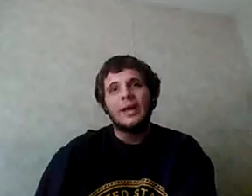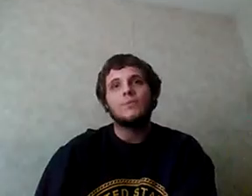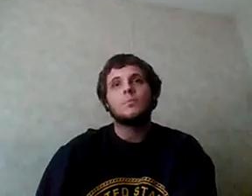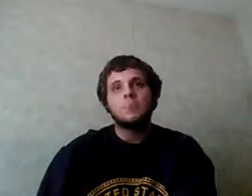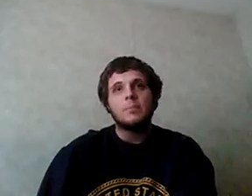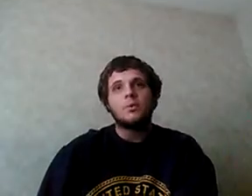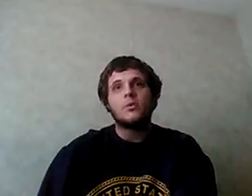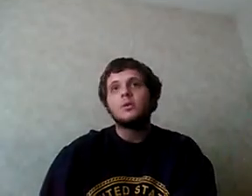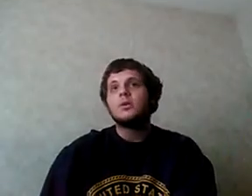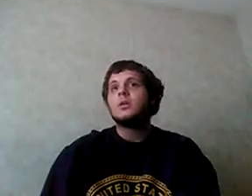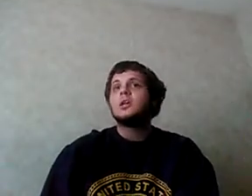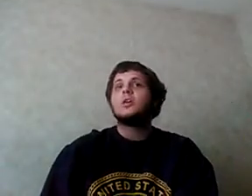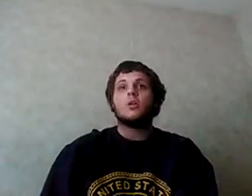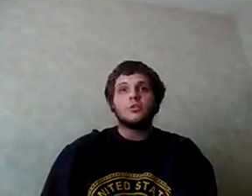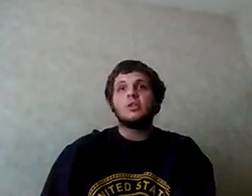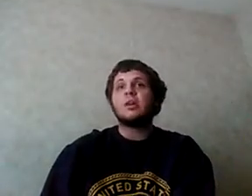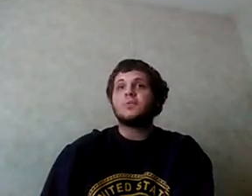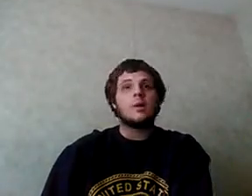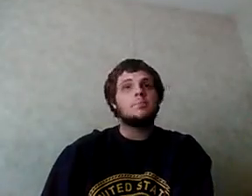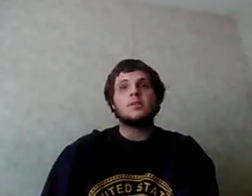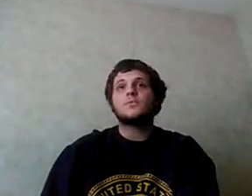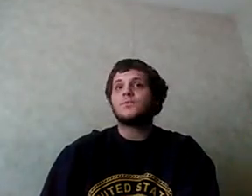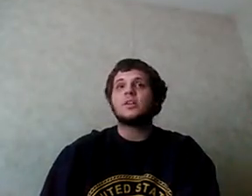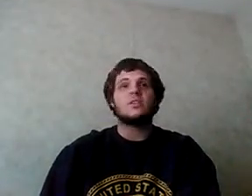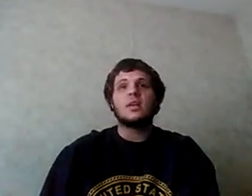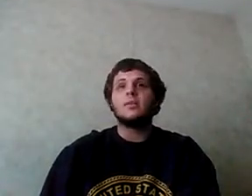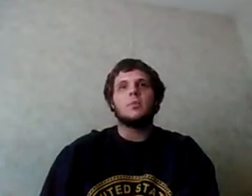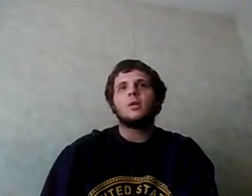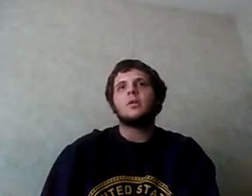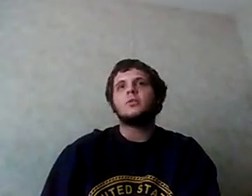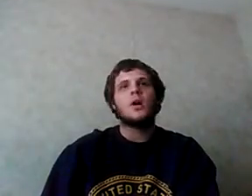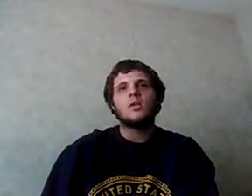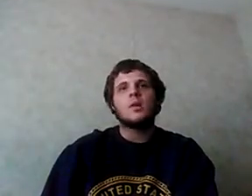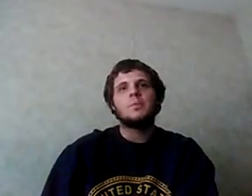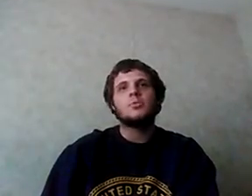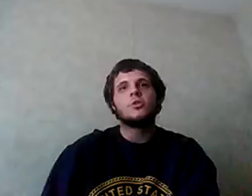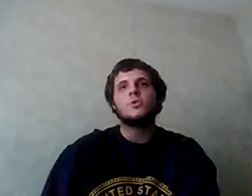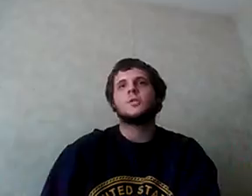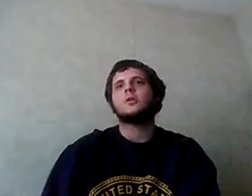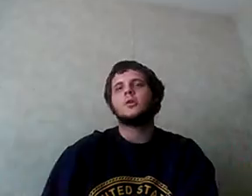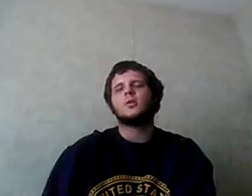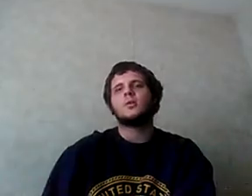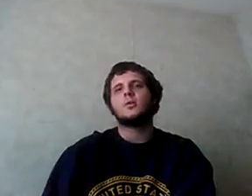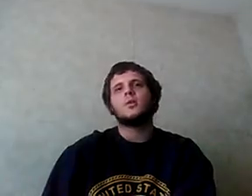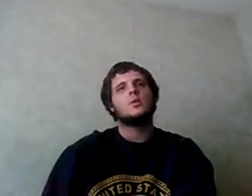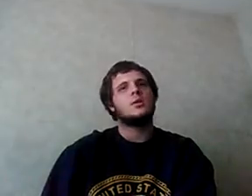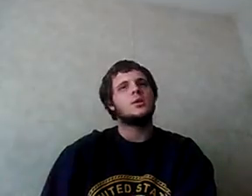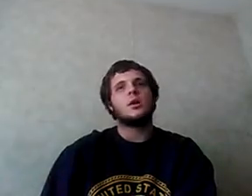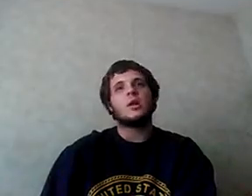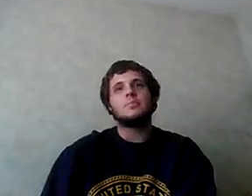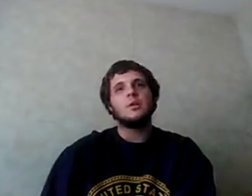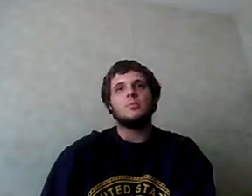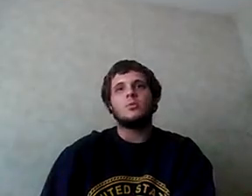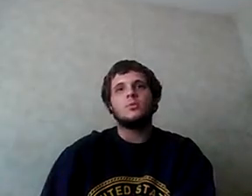away from people, all they have to worry about is freaking teleblock, and not a lot of people use it. Yeah, not a lot of people.